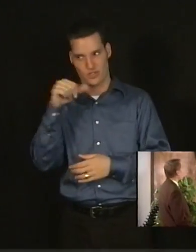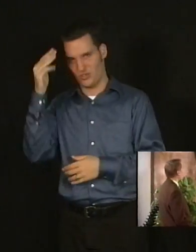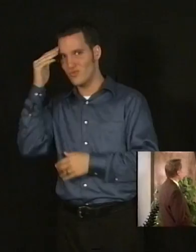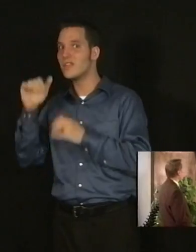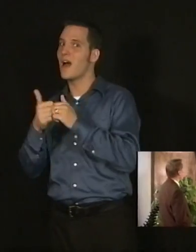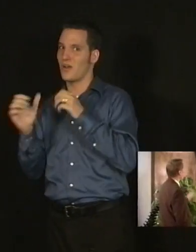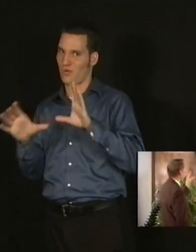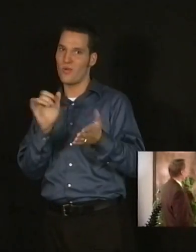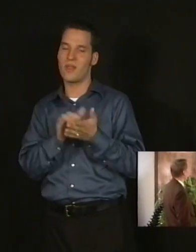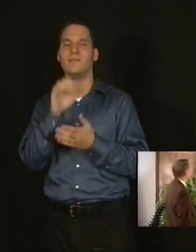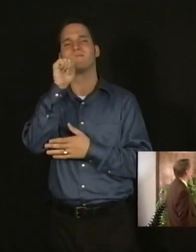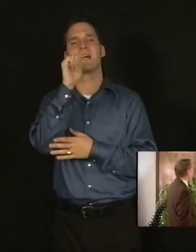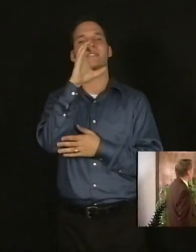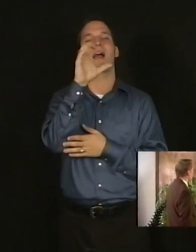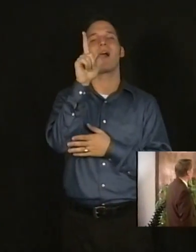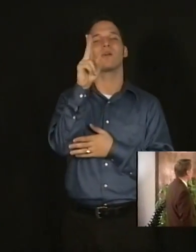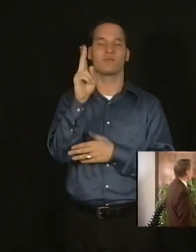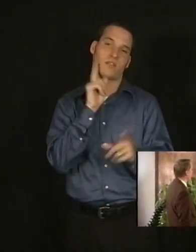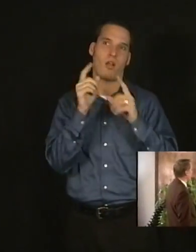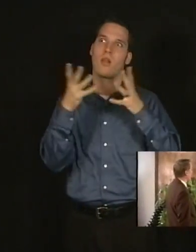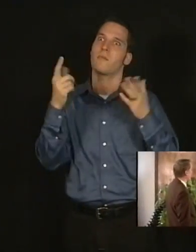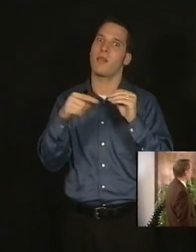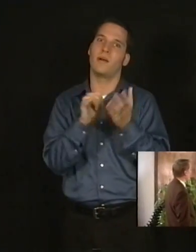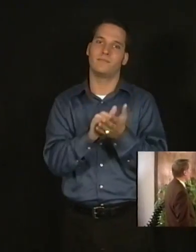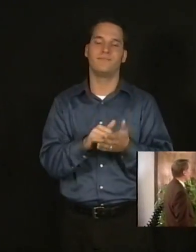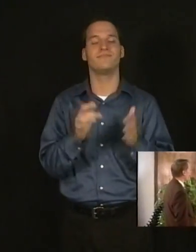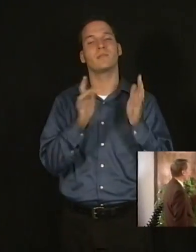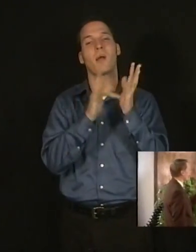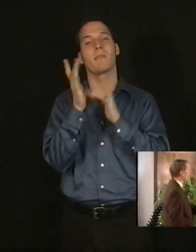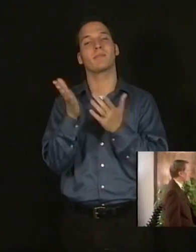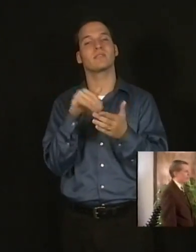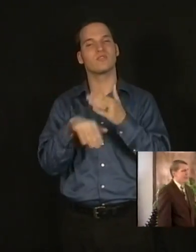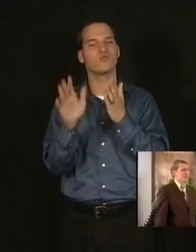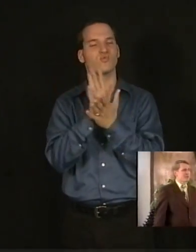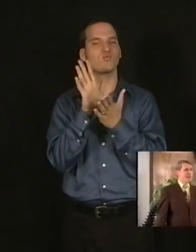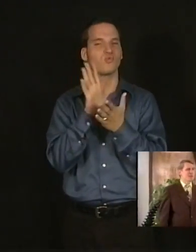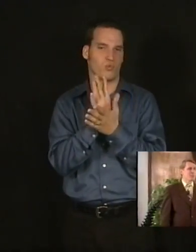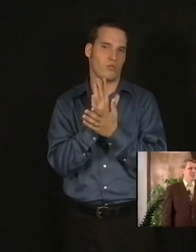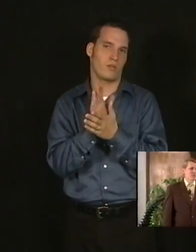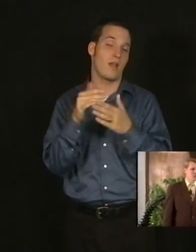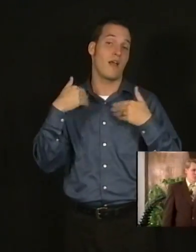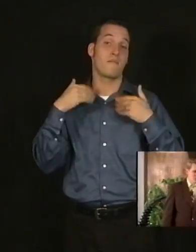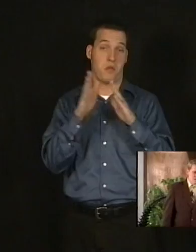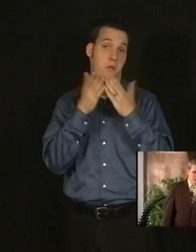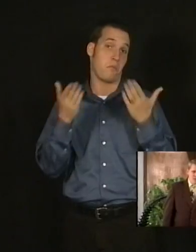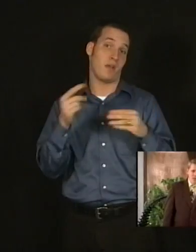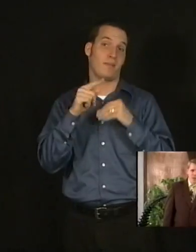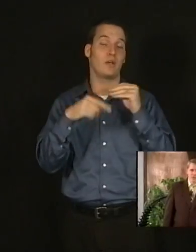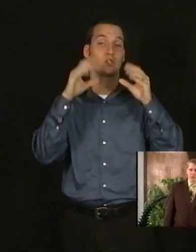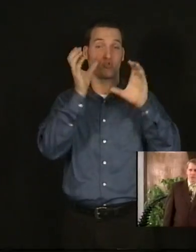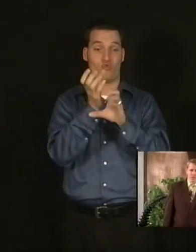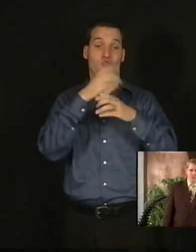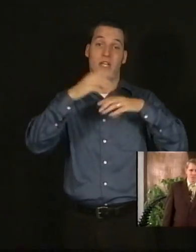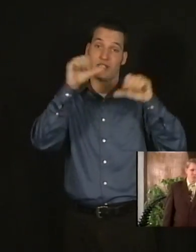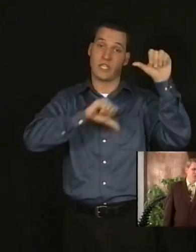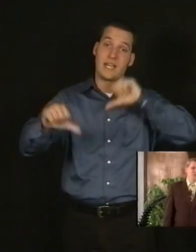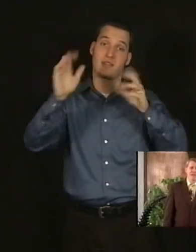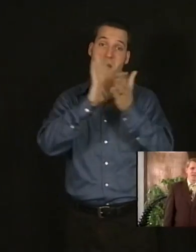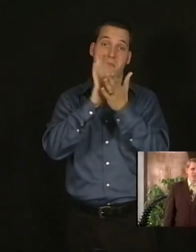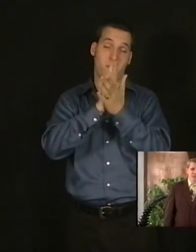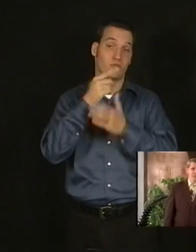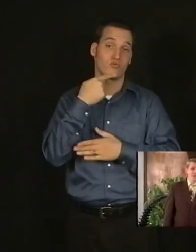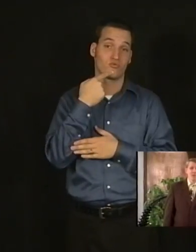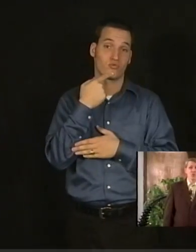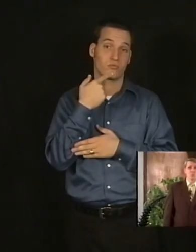ACLU, well, we could talk a long time about that. Call BibleInSchools.net, get a hold of Elizabeth, or get the book from us, Teaching Creation Science in Public Schools. And you know, it's